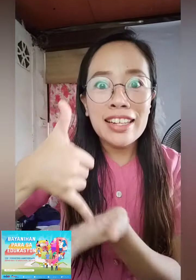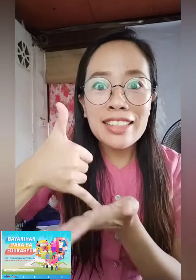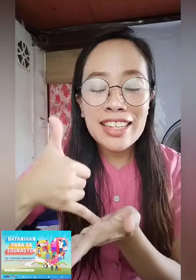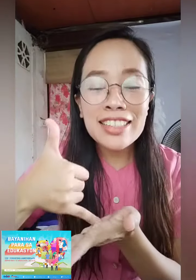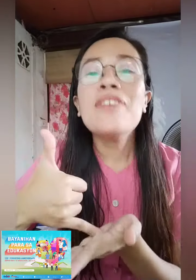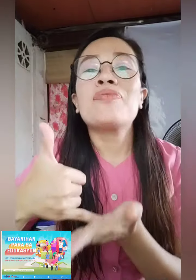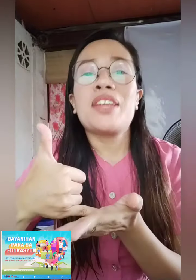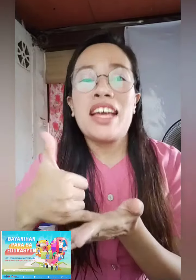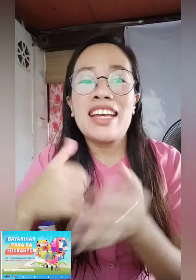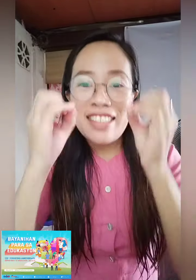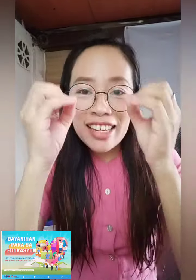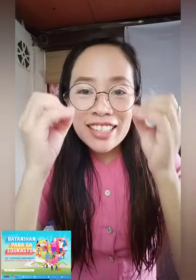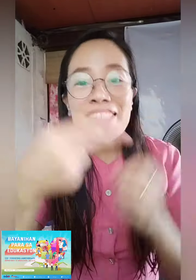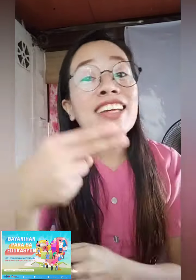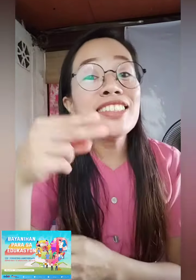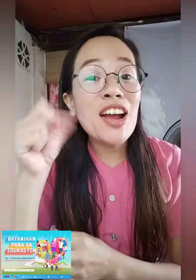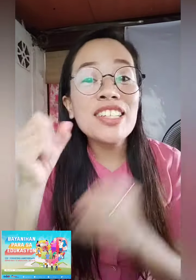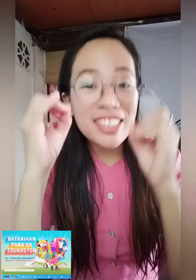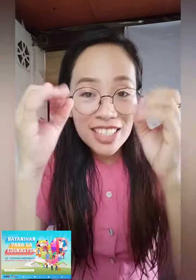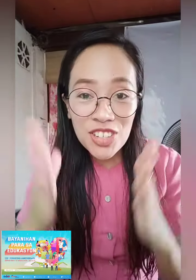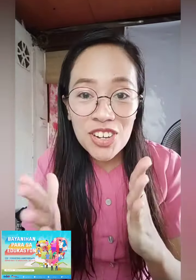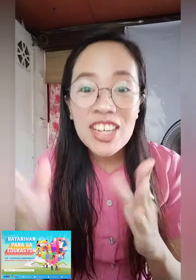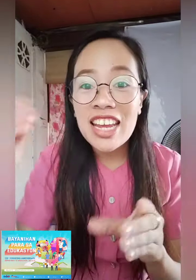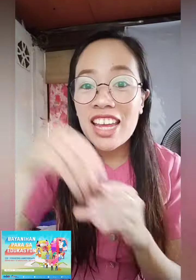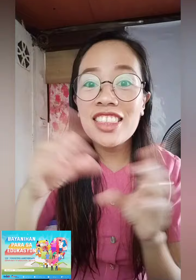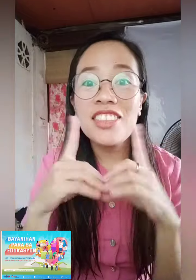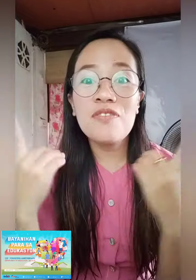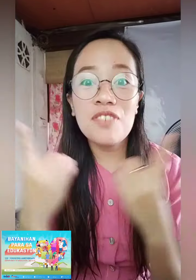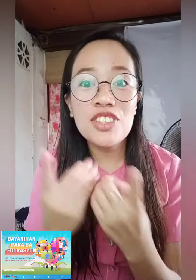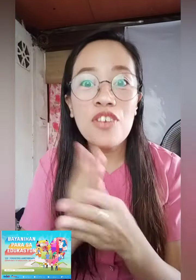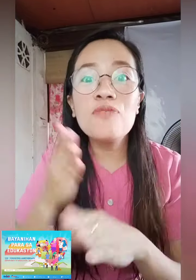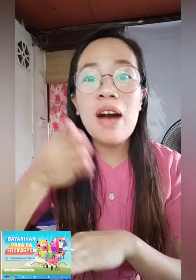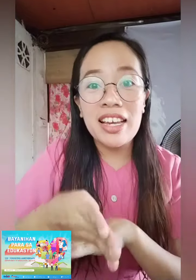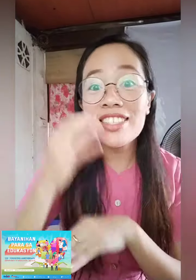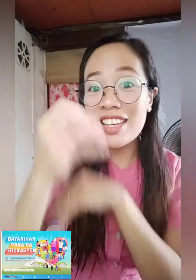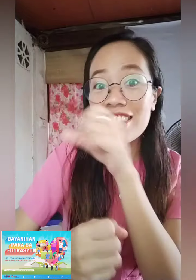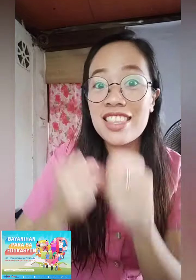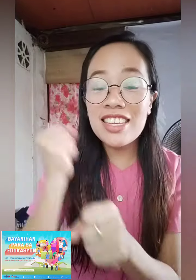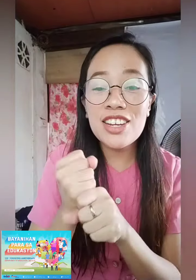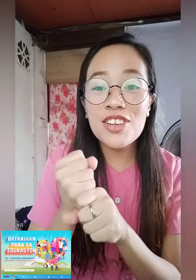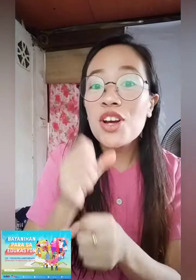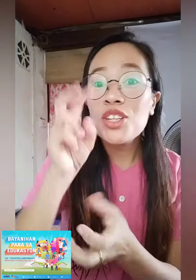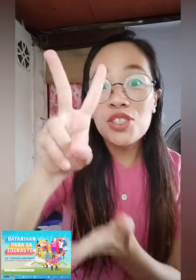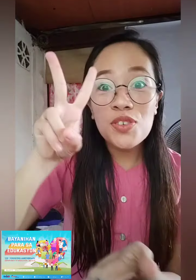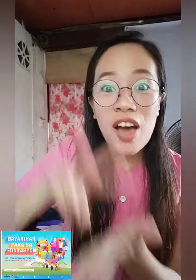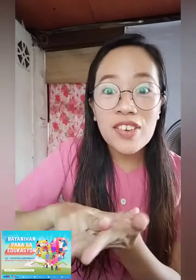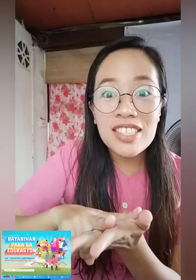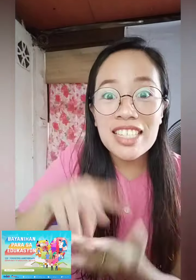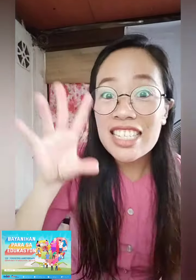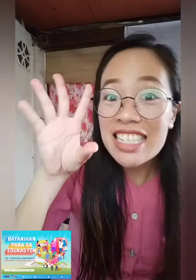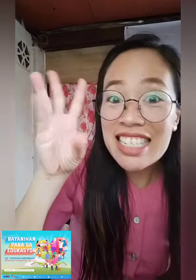outstanding secondary teacher in the division of BAIS in the year